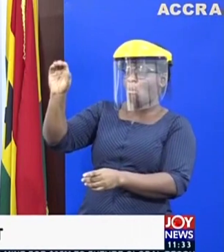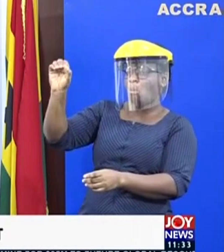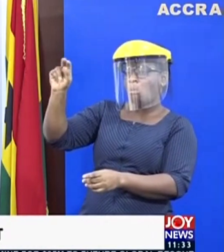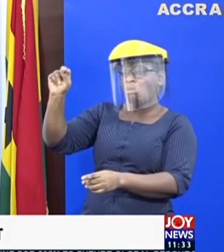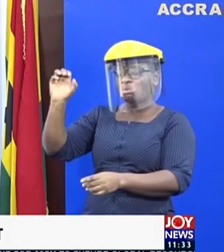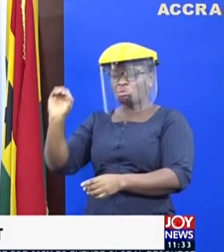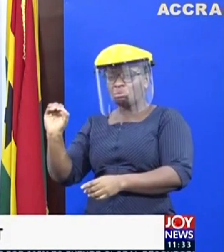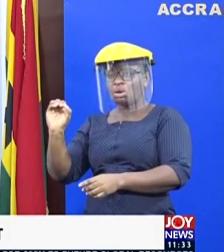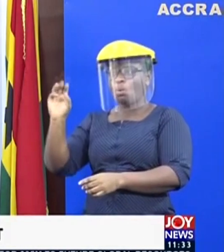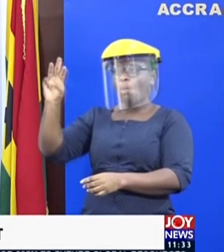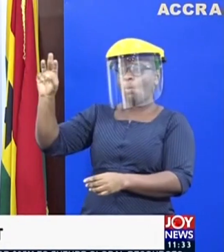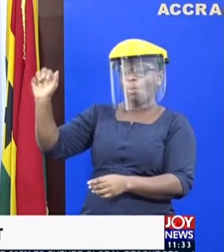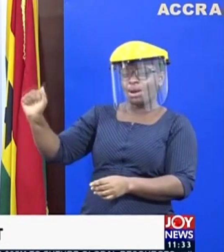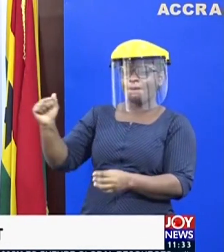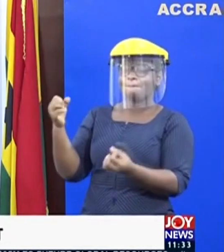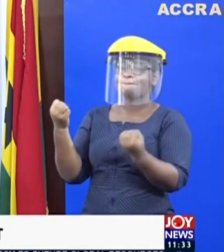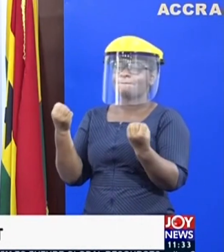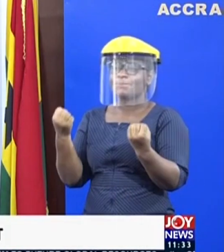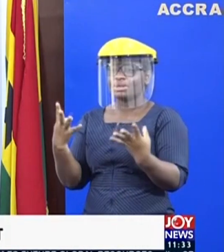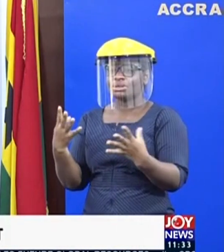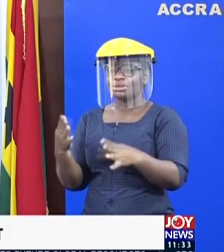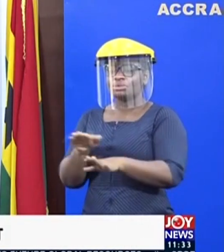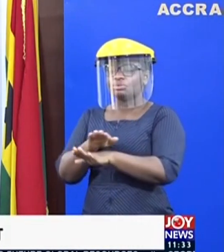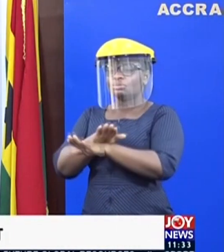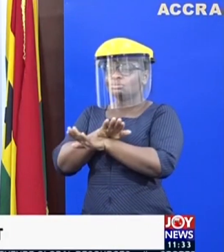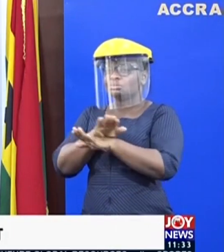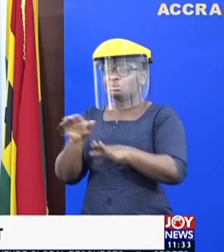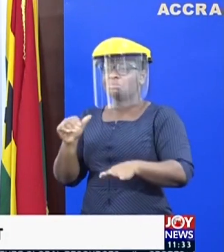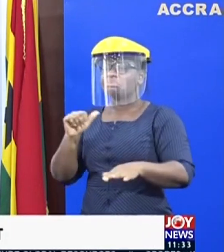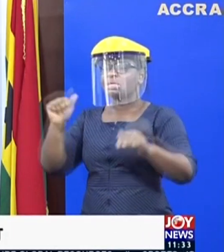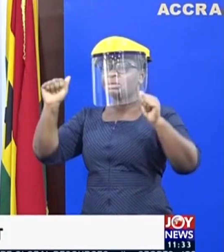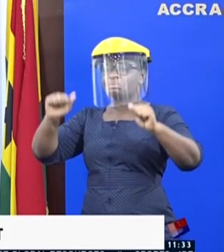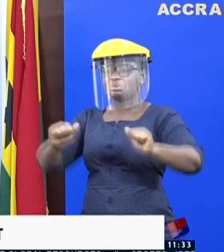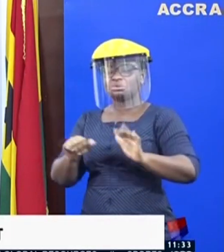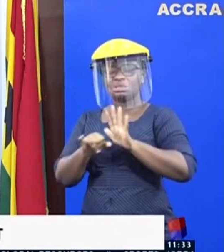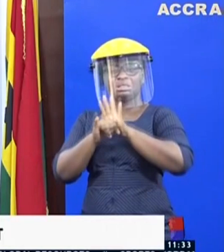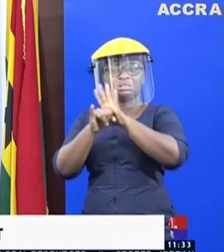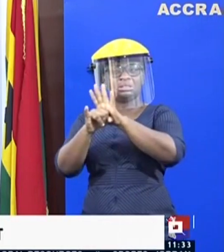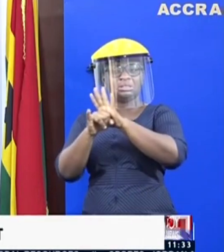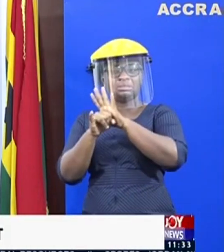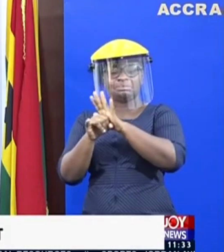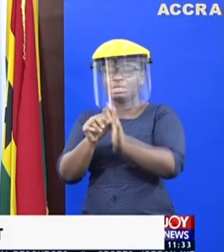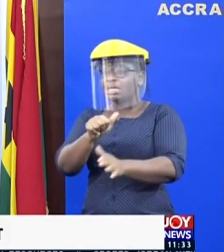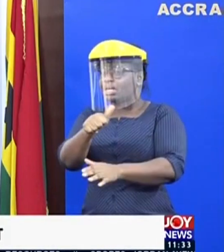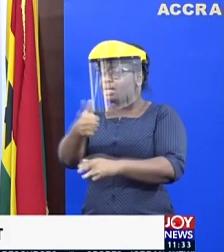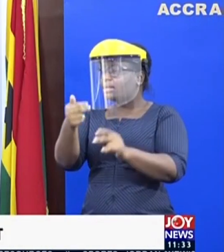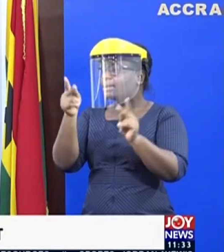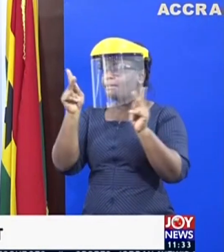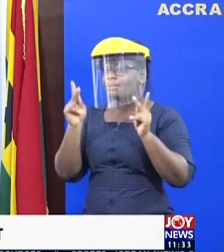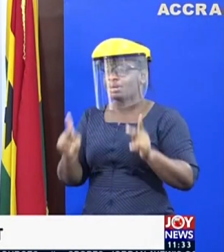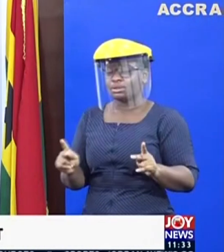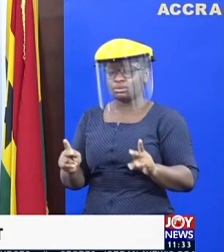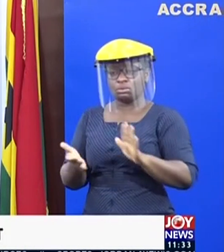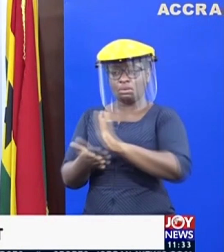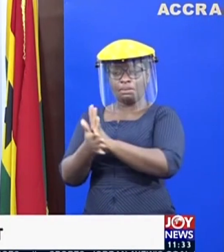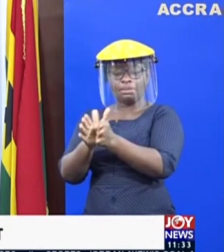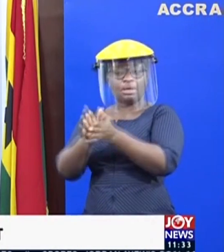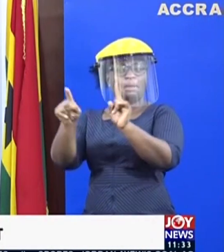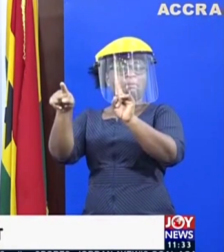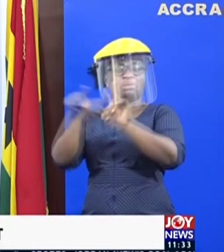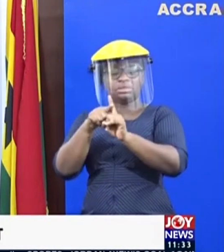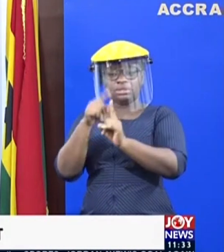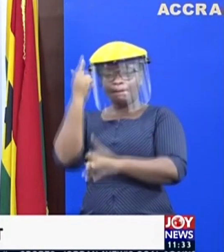to Wa, in so many of these places, and we have not been able to identify anybody who became